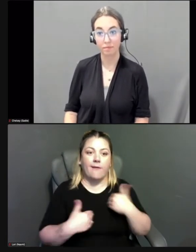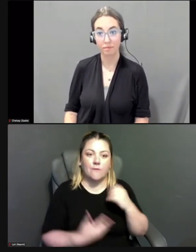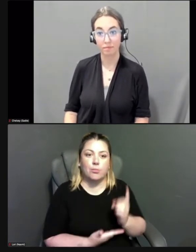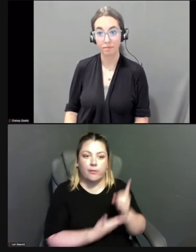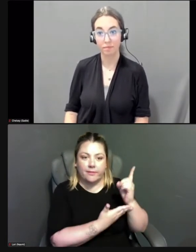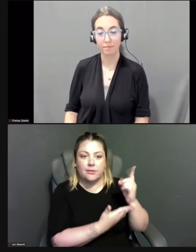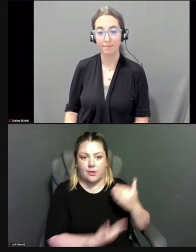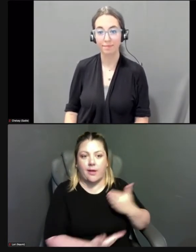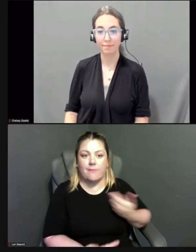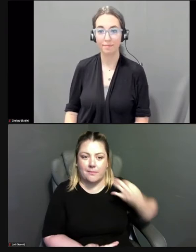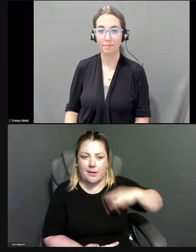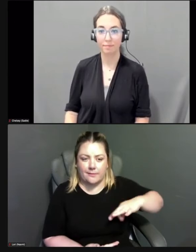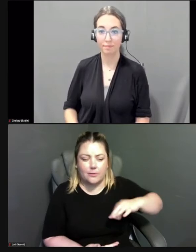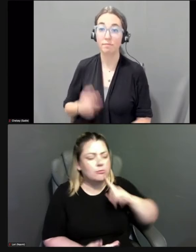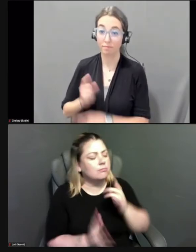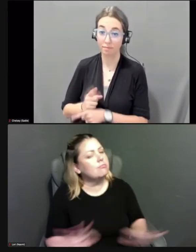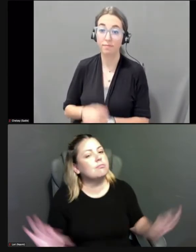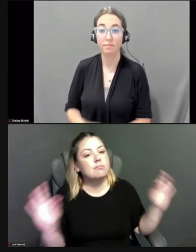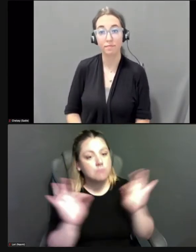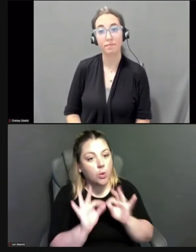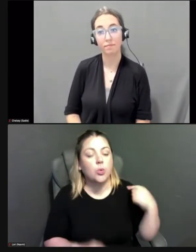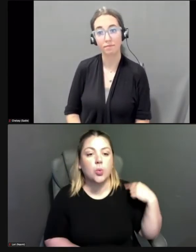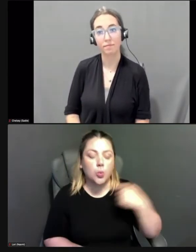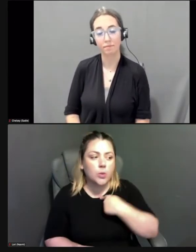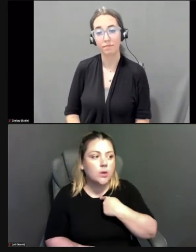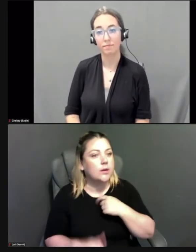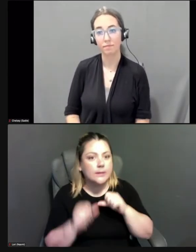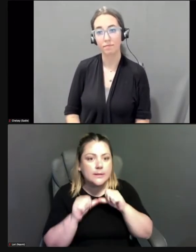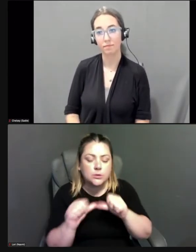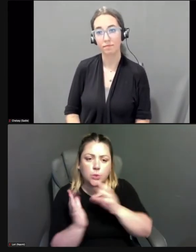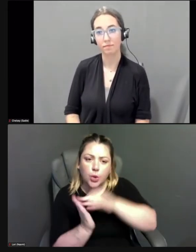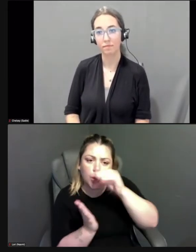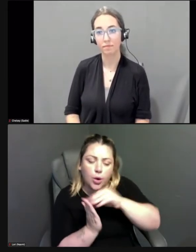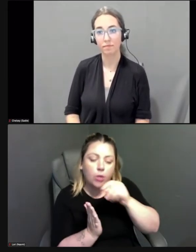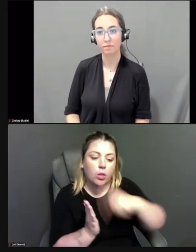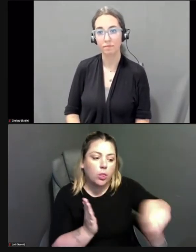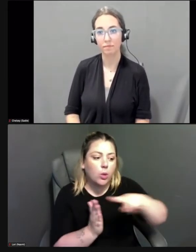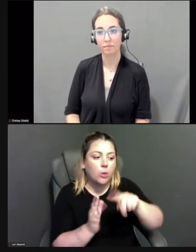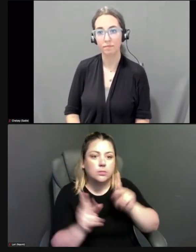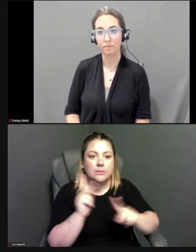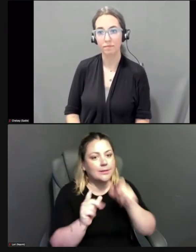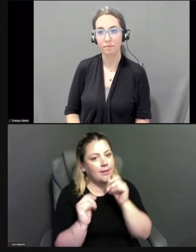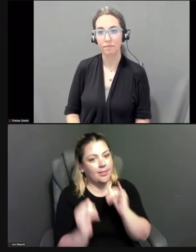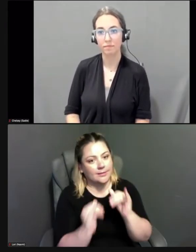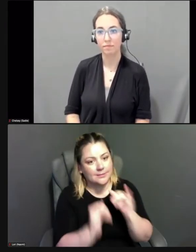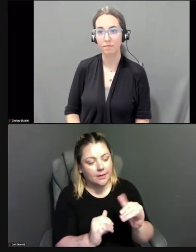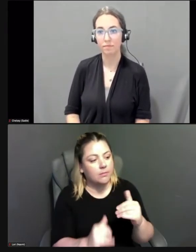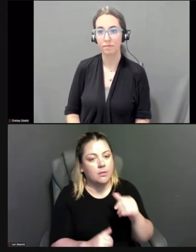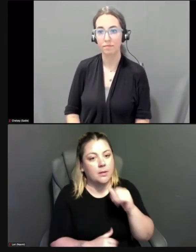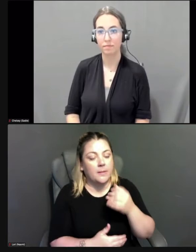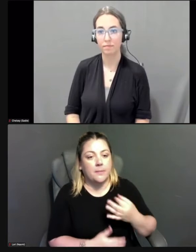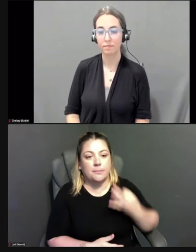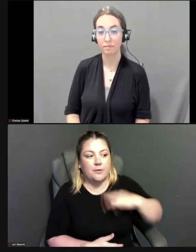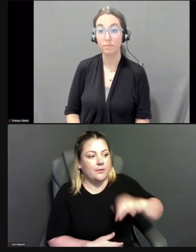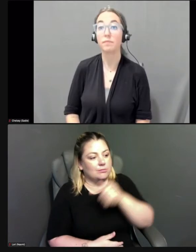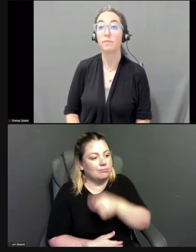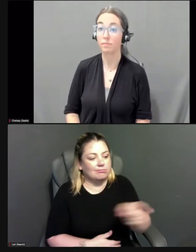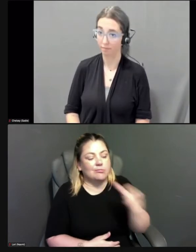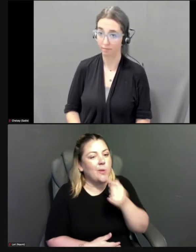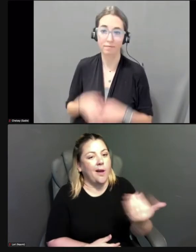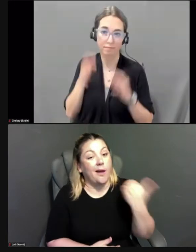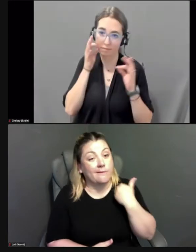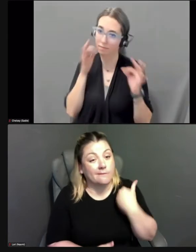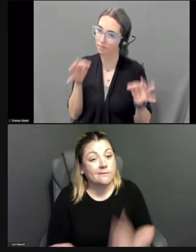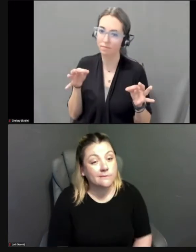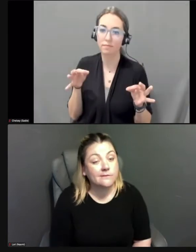super, super important for us to be constantly learning from people who don't hold those same privileges. Yes, for sure. It's funny,